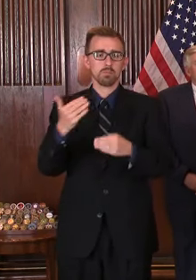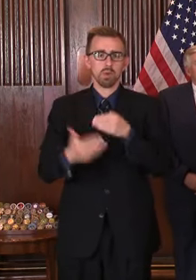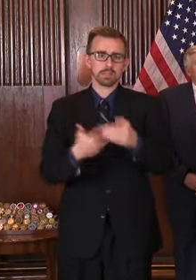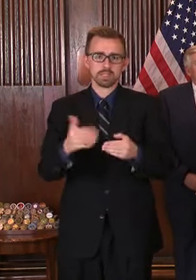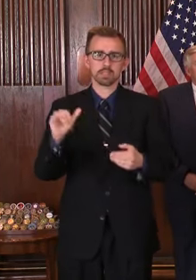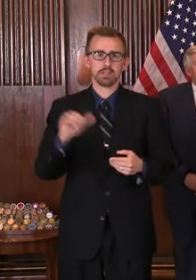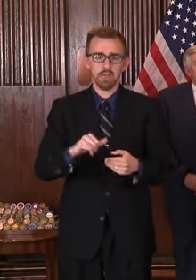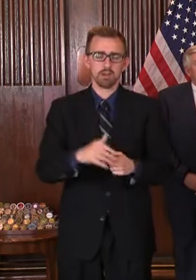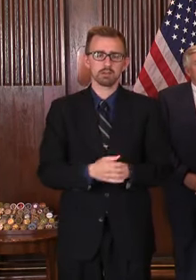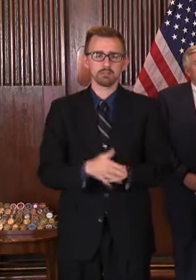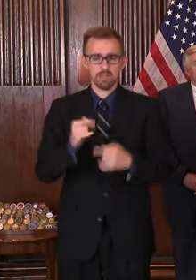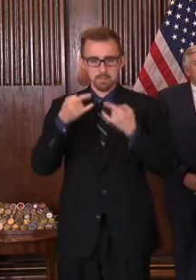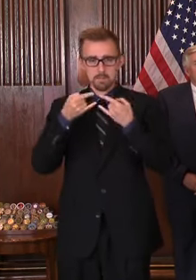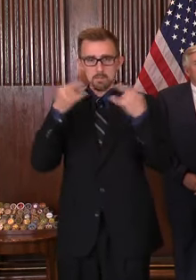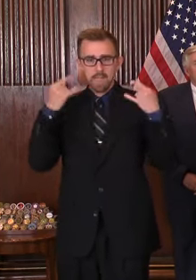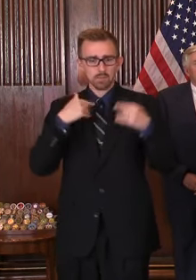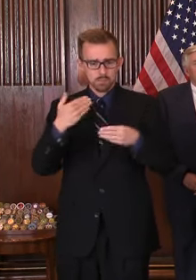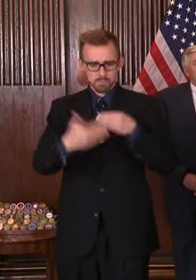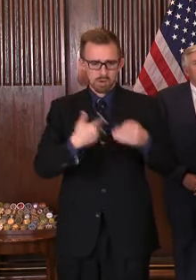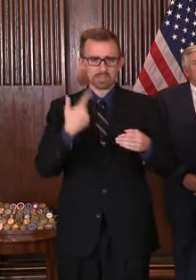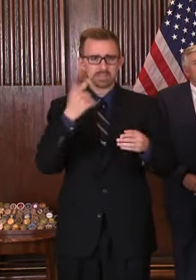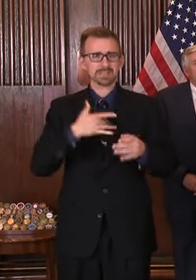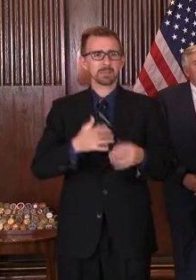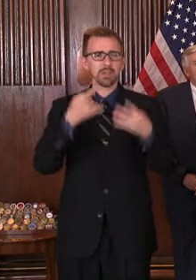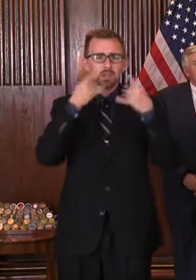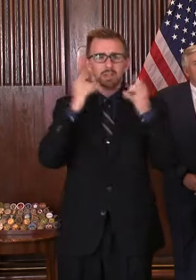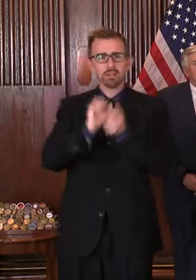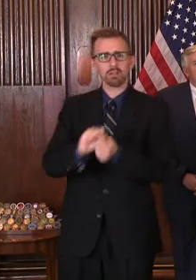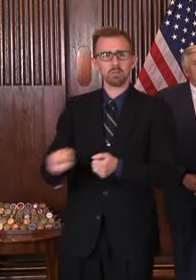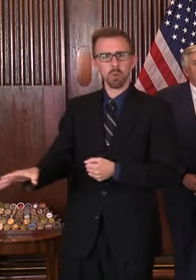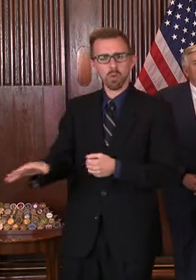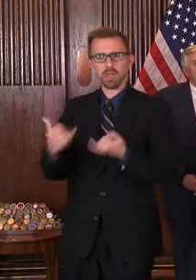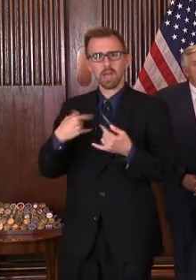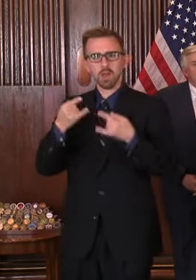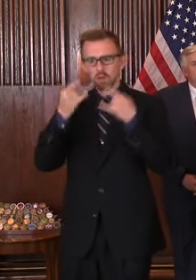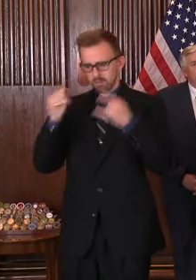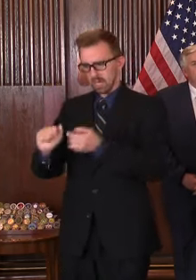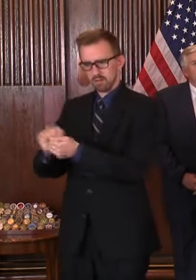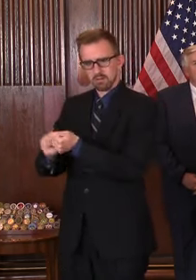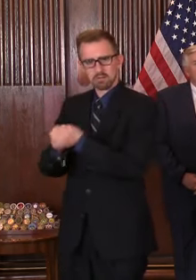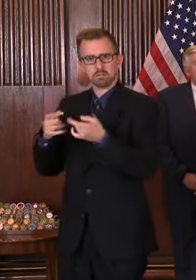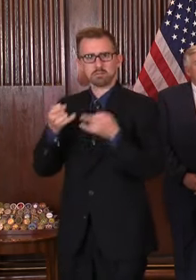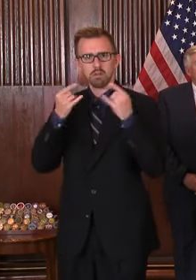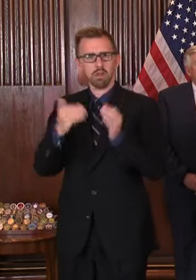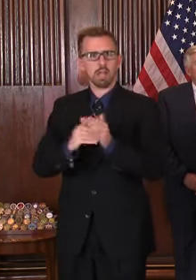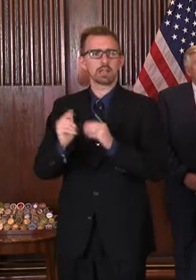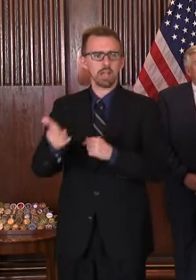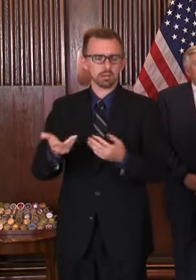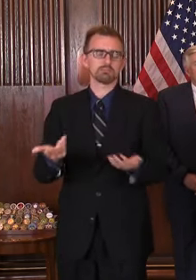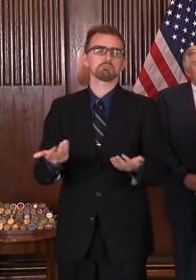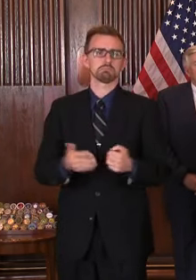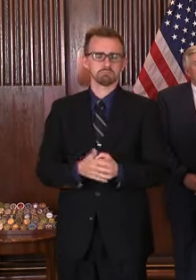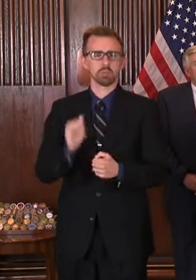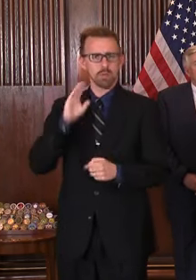typically a disposable mask, but we have ways to validate these processes. We know they're safe. So we also